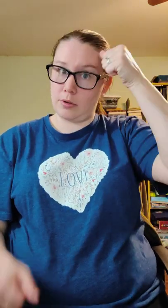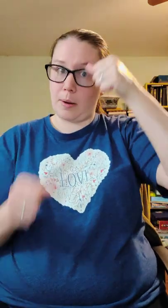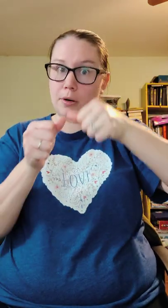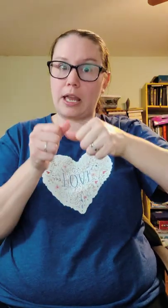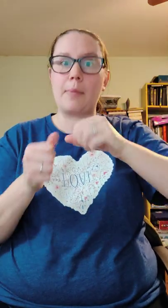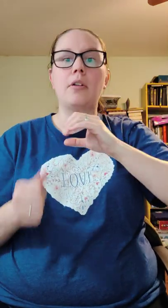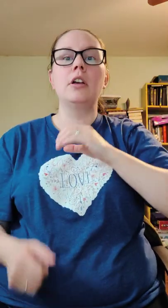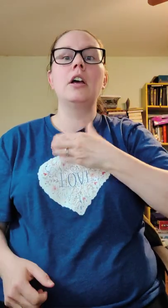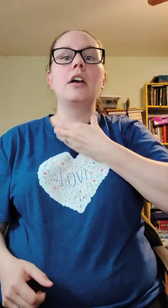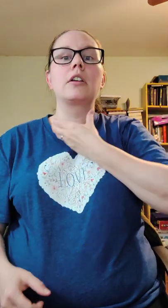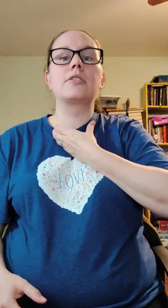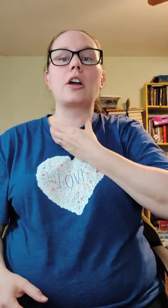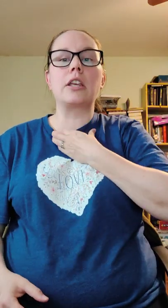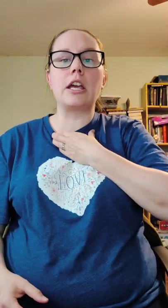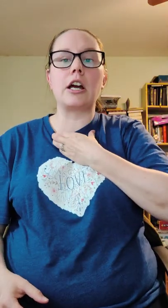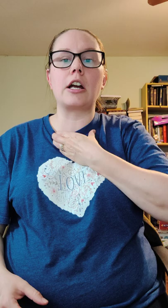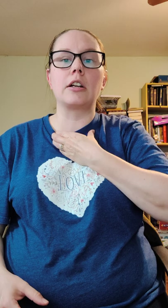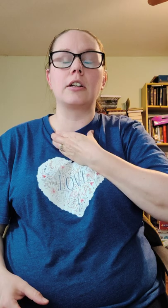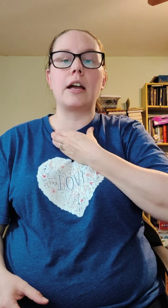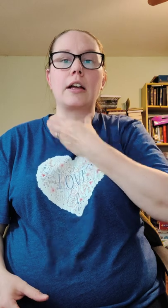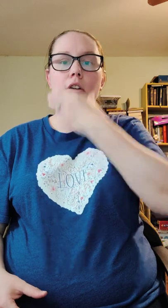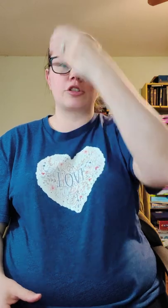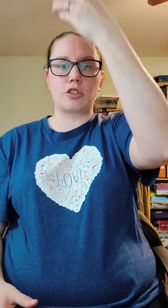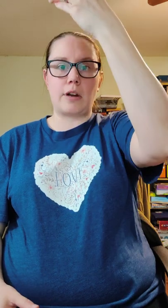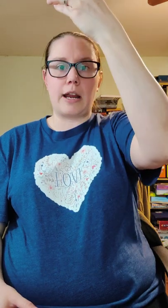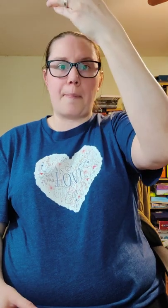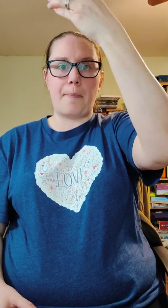camel. Start here and go straight up.